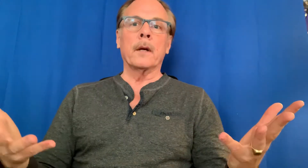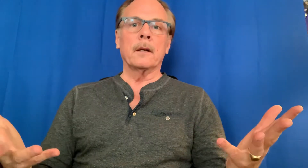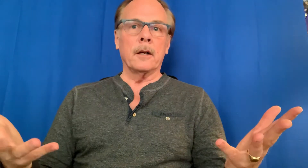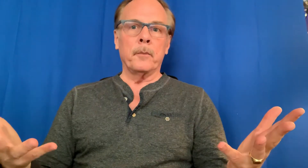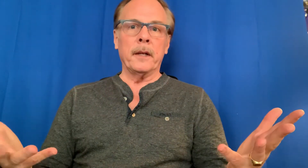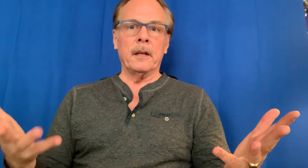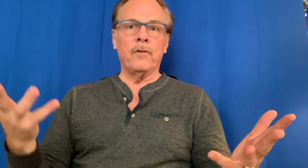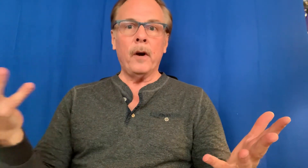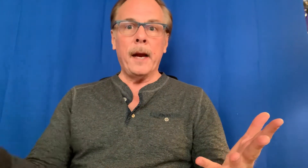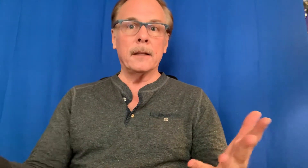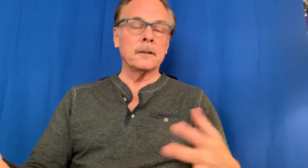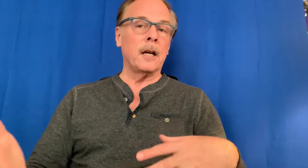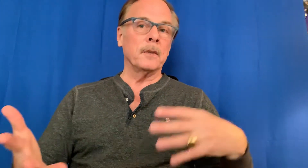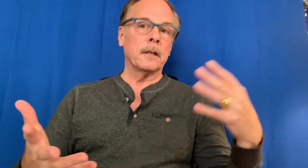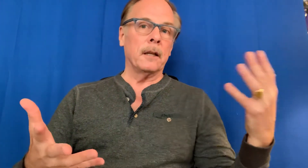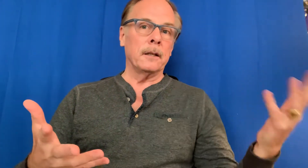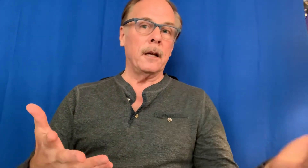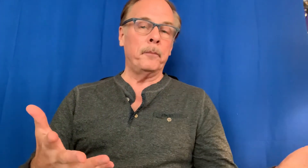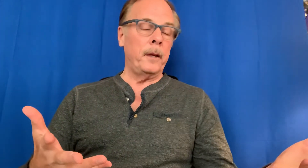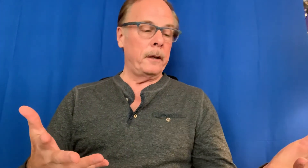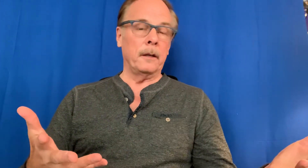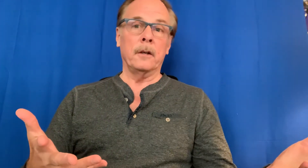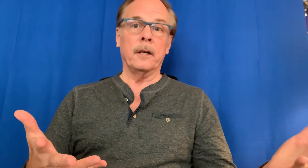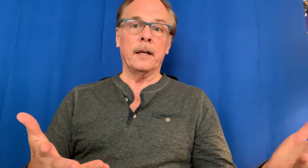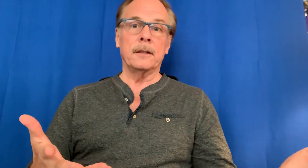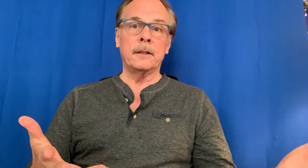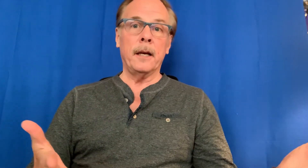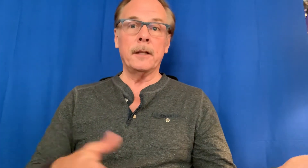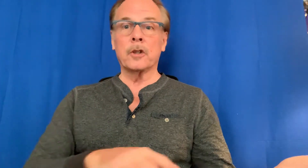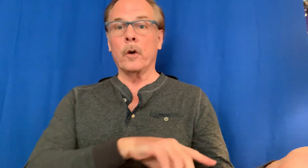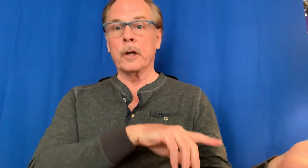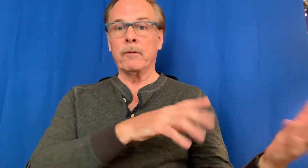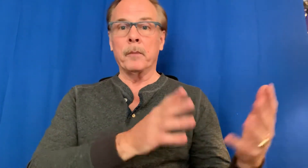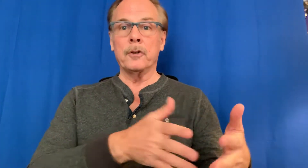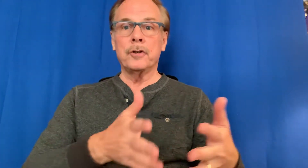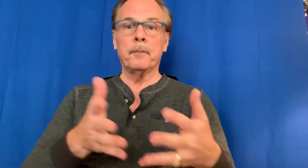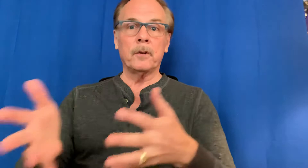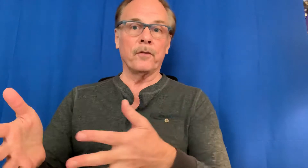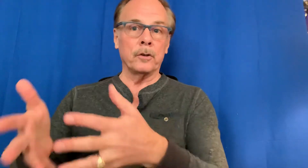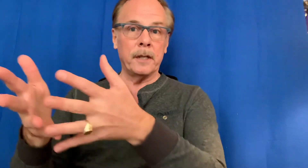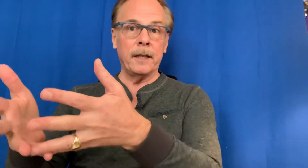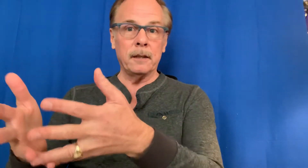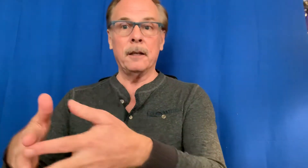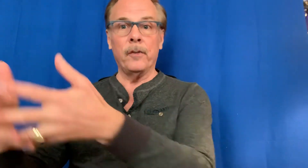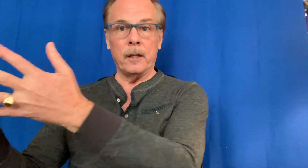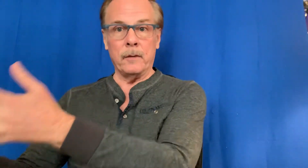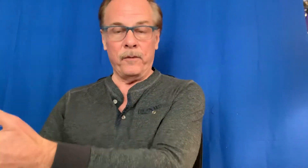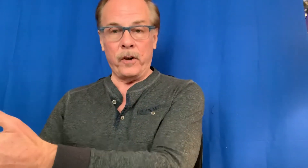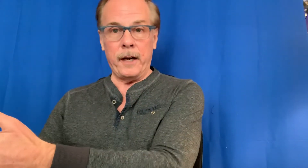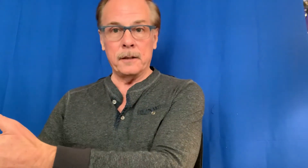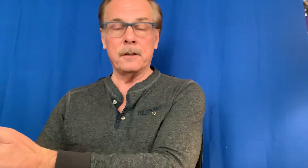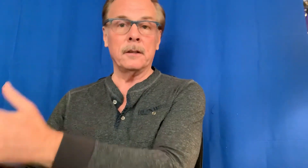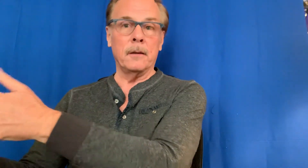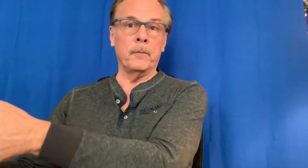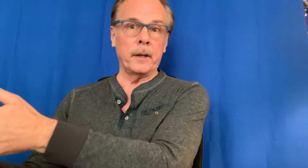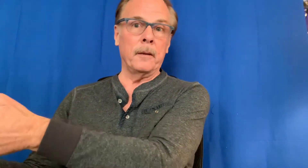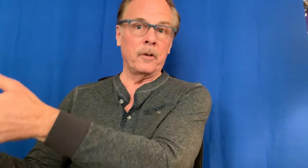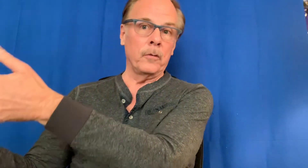Claire being in France, Thomas Gallaudet being in the United States, going over by ship to first England, then France, and then bringing Loren